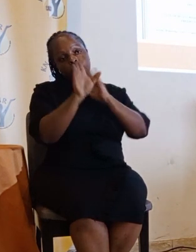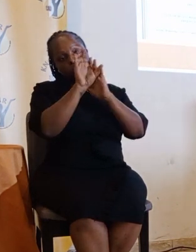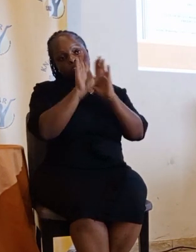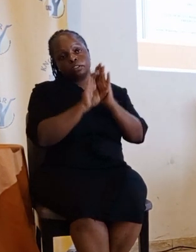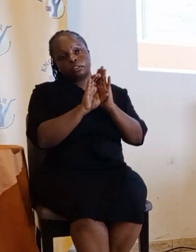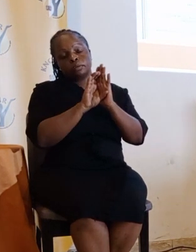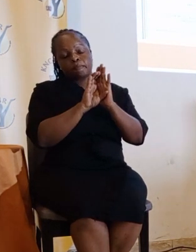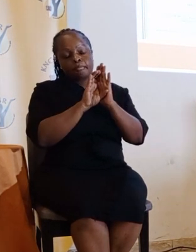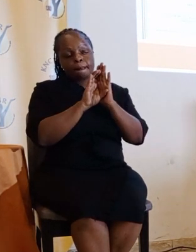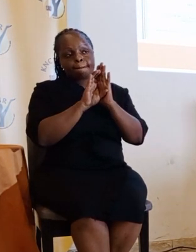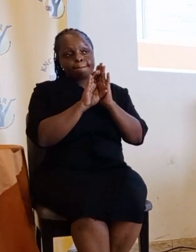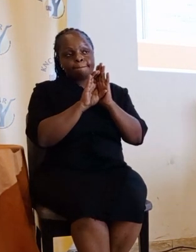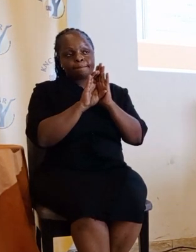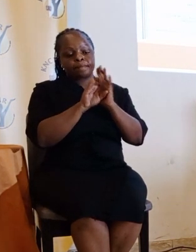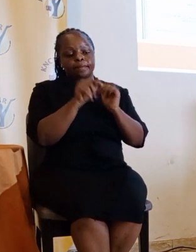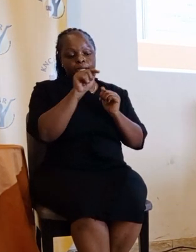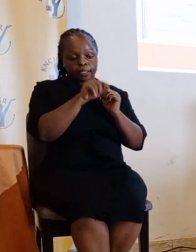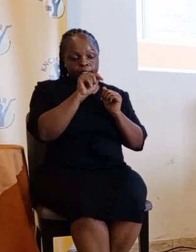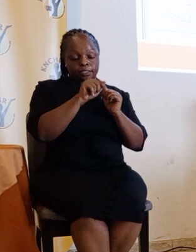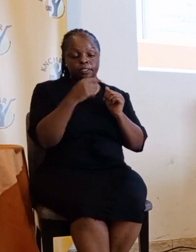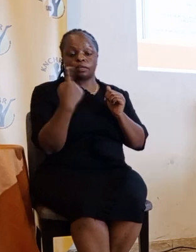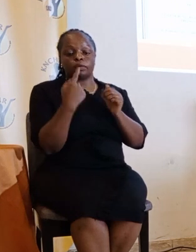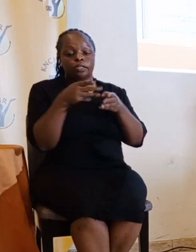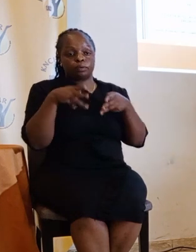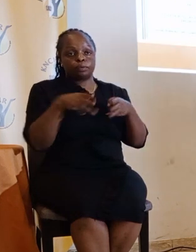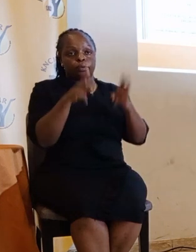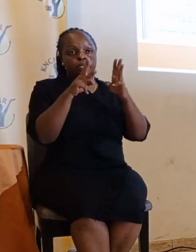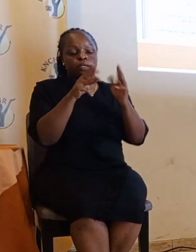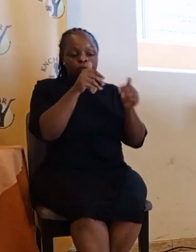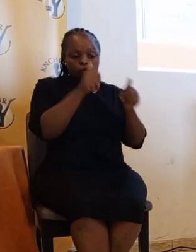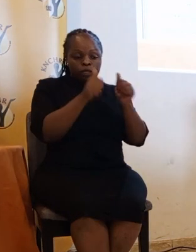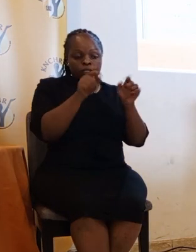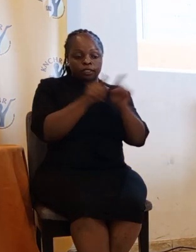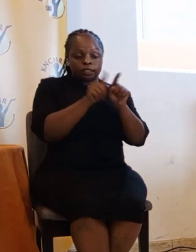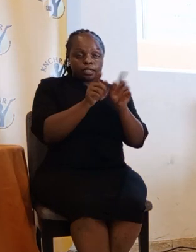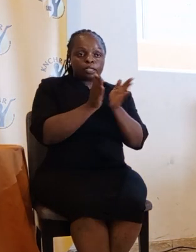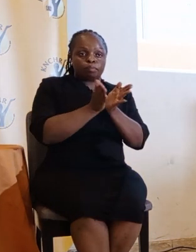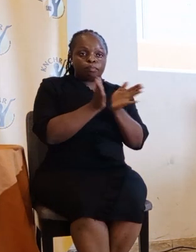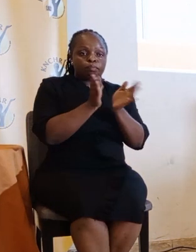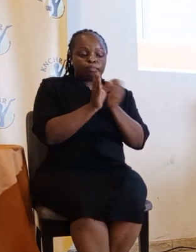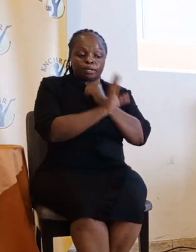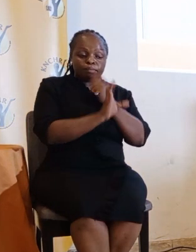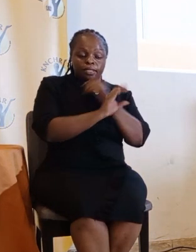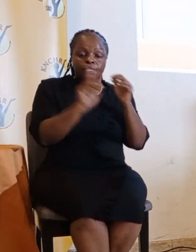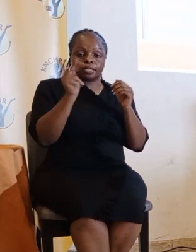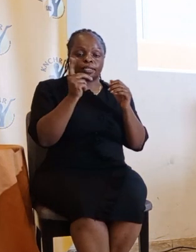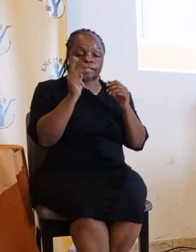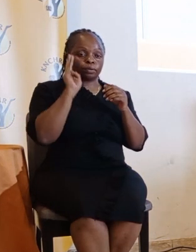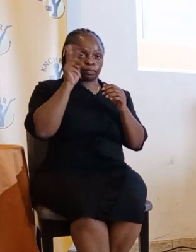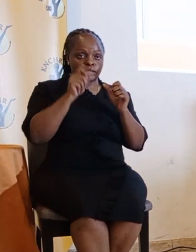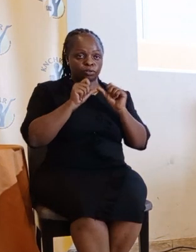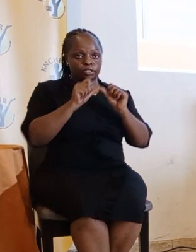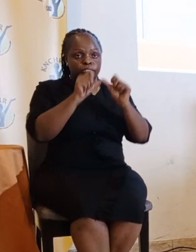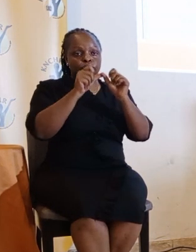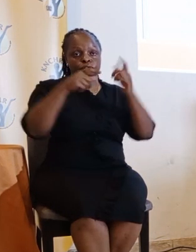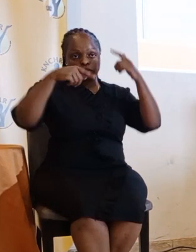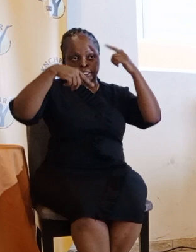Constitution. This is the only way that as a republic, Kenya will continue to prosper